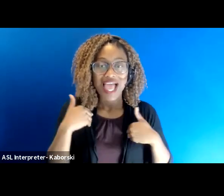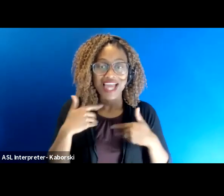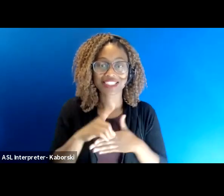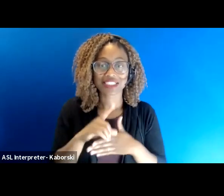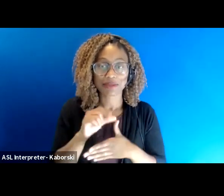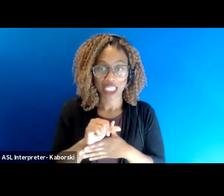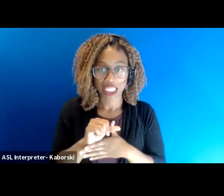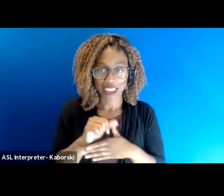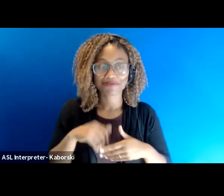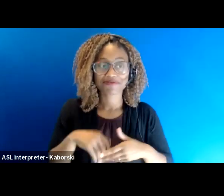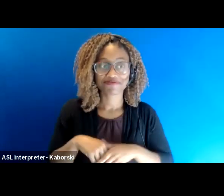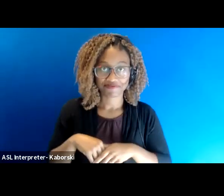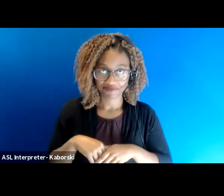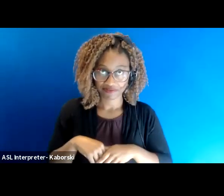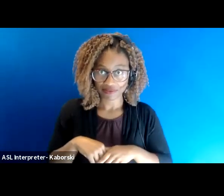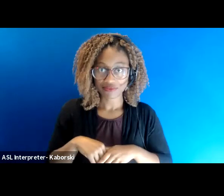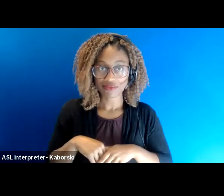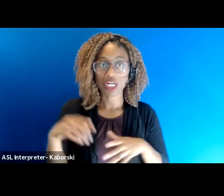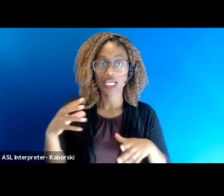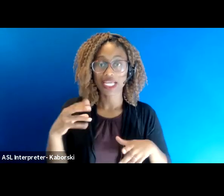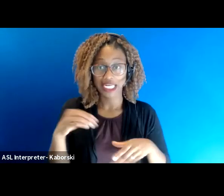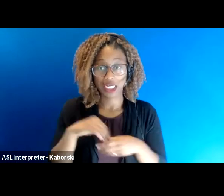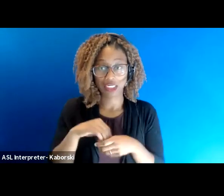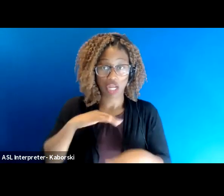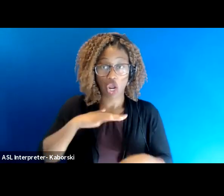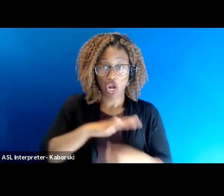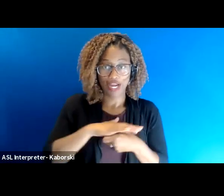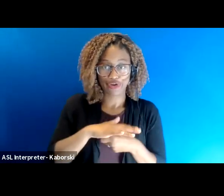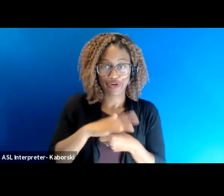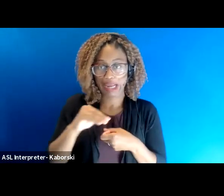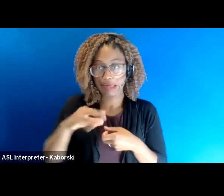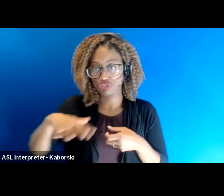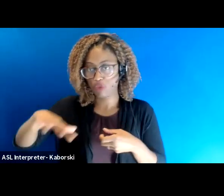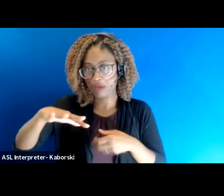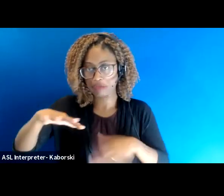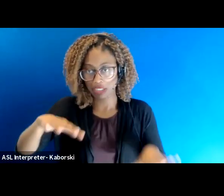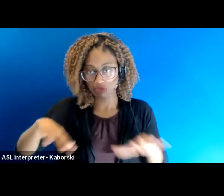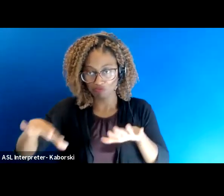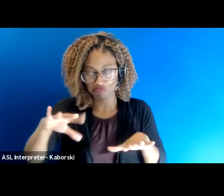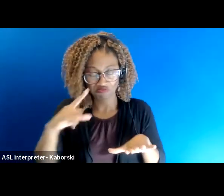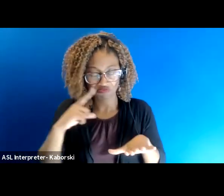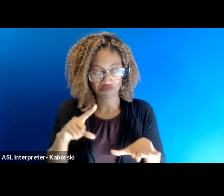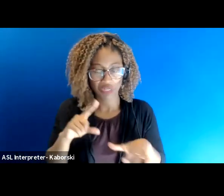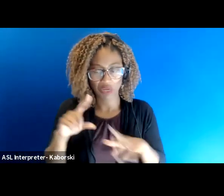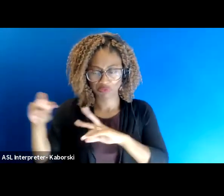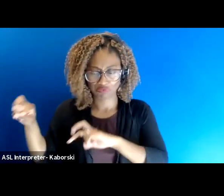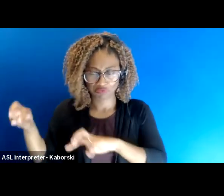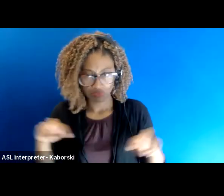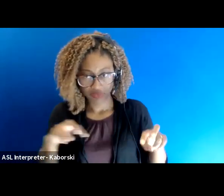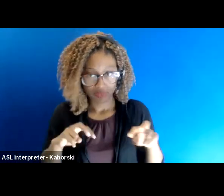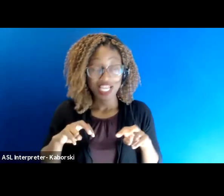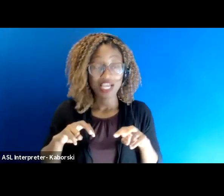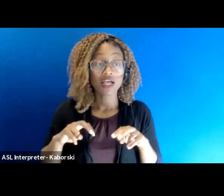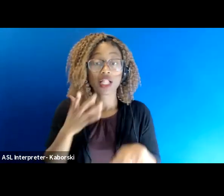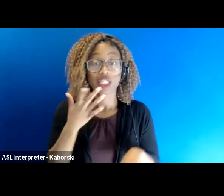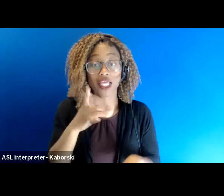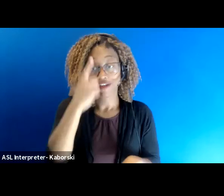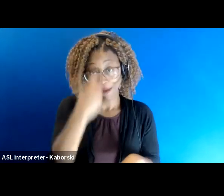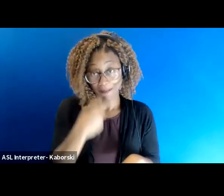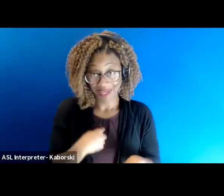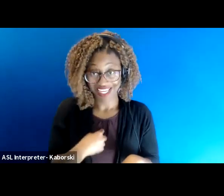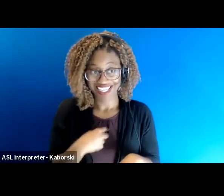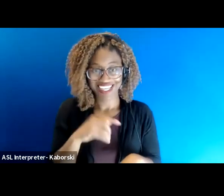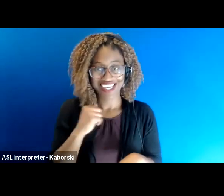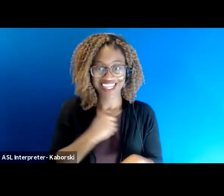disability in our area, in our surrounding area. And lucky for me, the